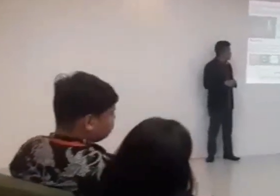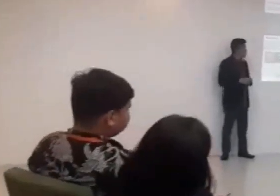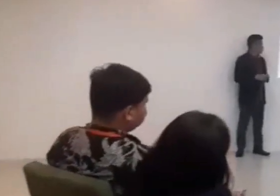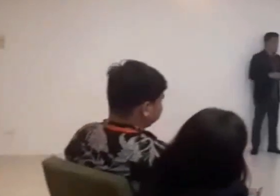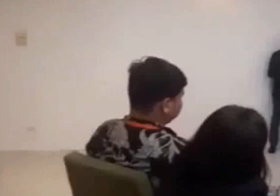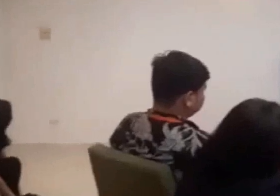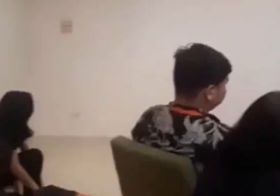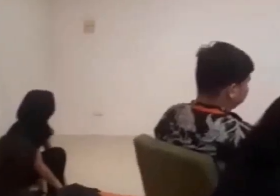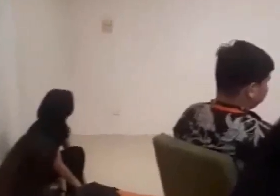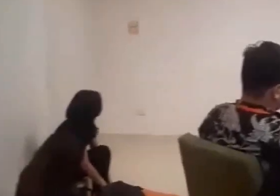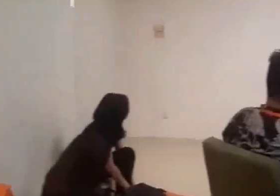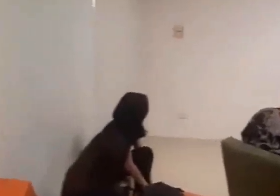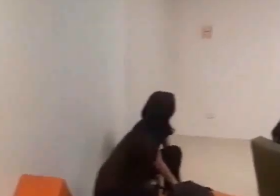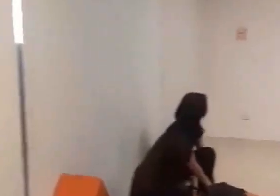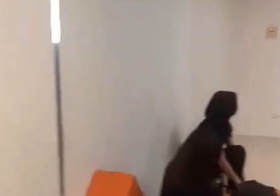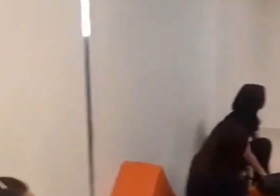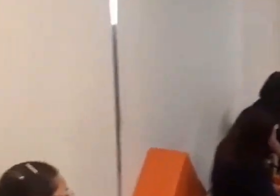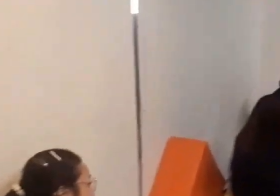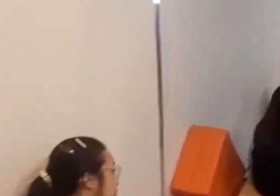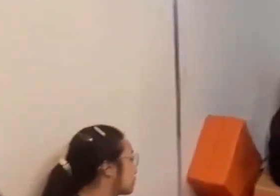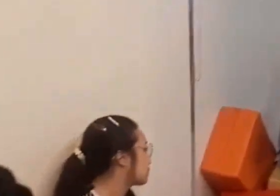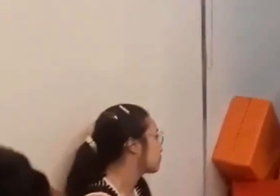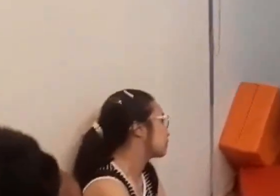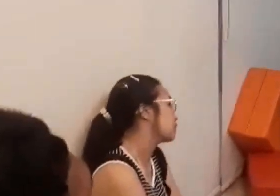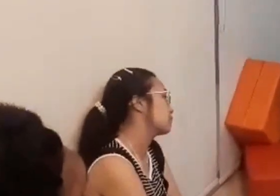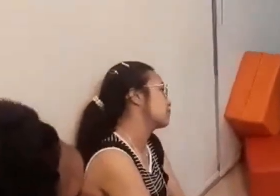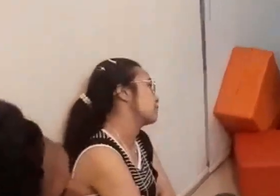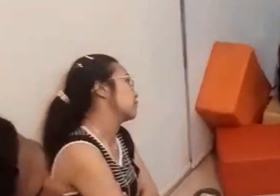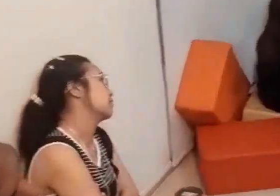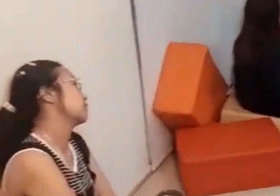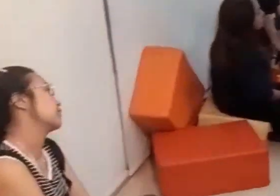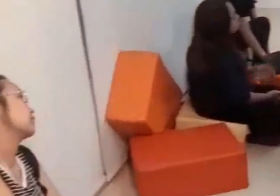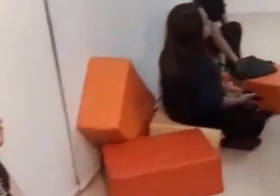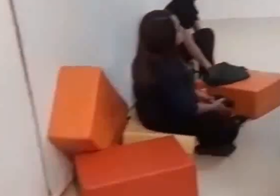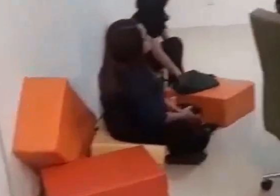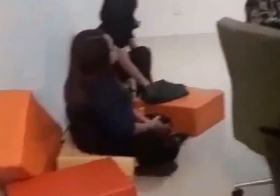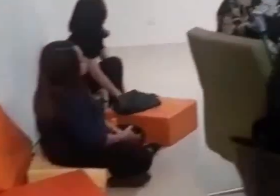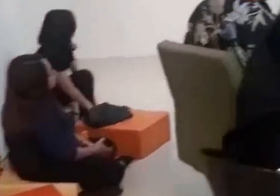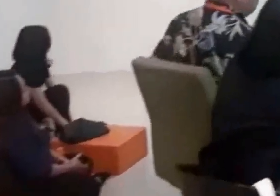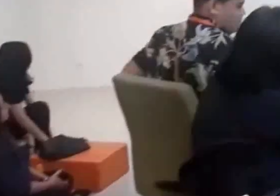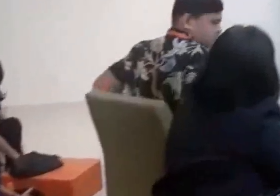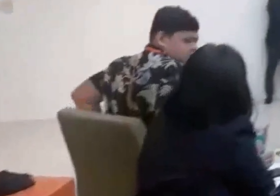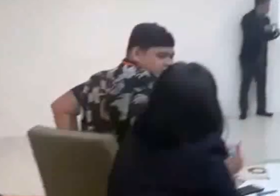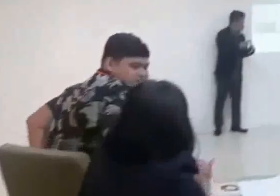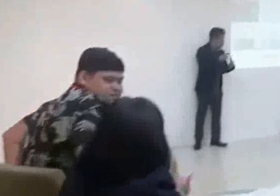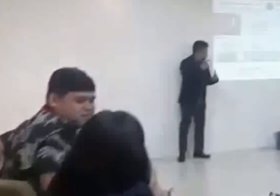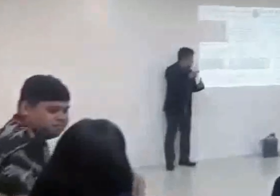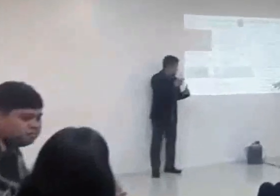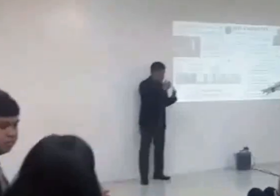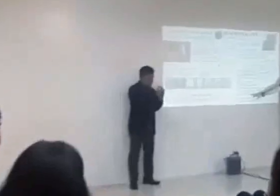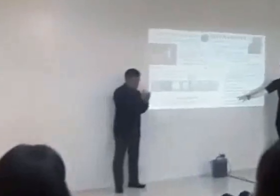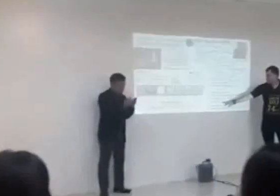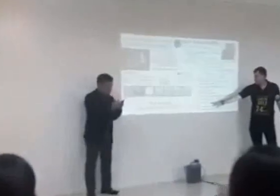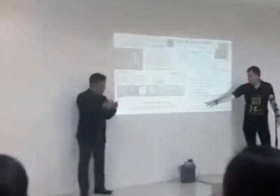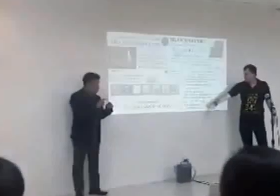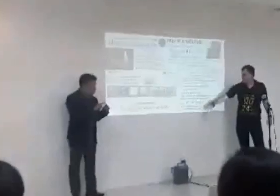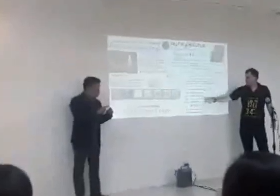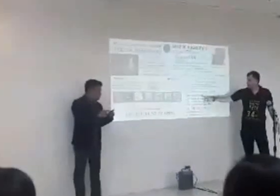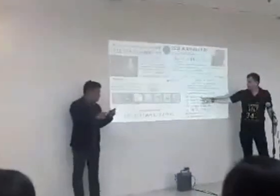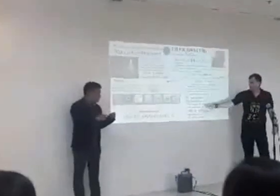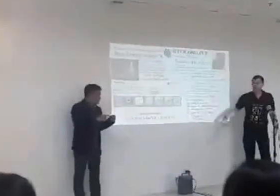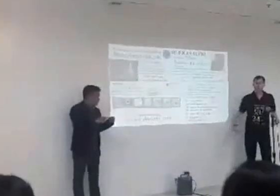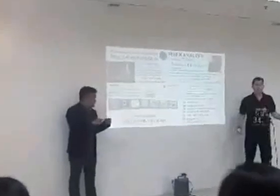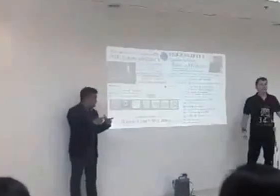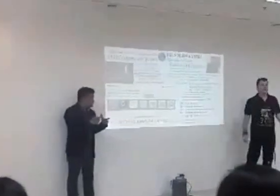So you see, you have the seven again. First, you have I will not give you the details, I only give you the details about this